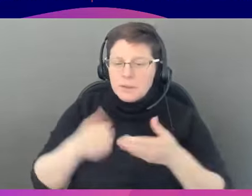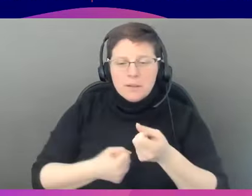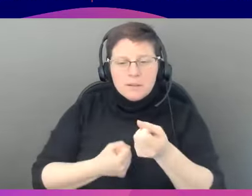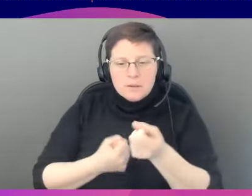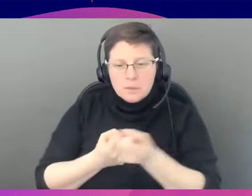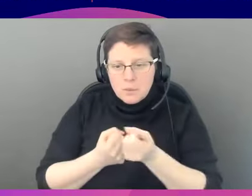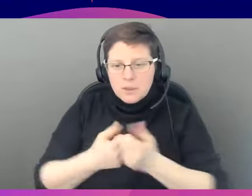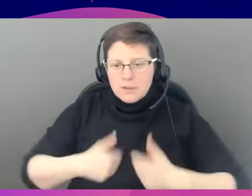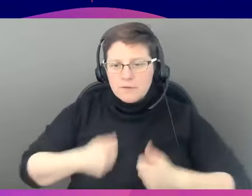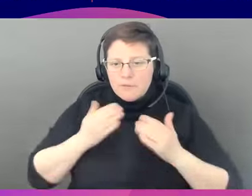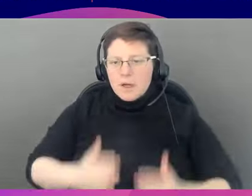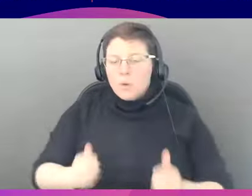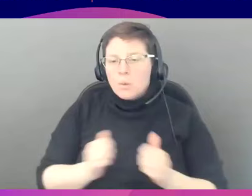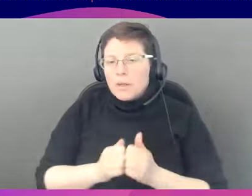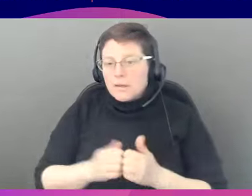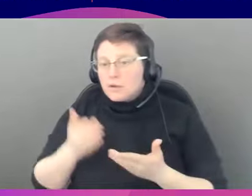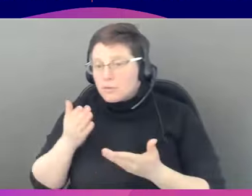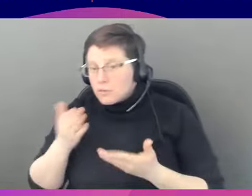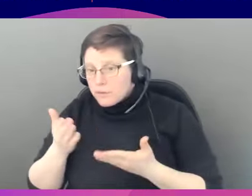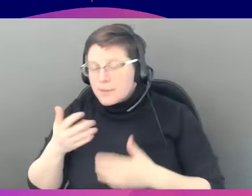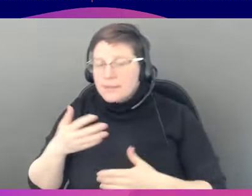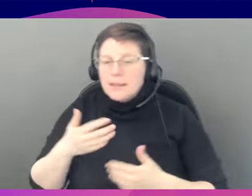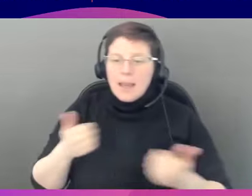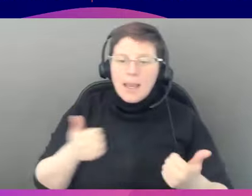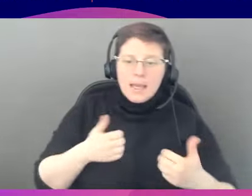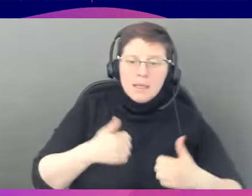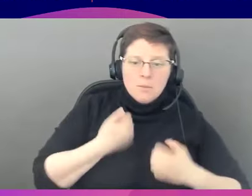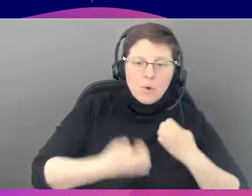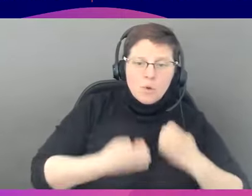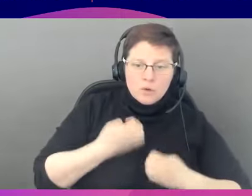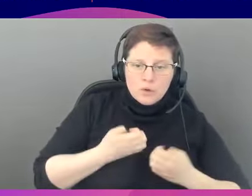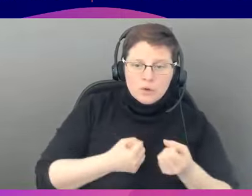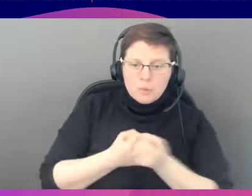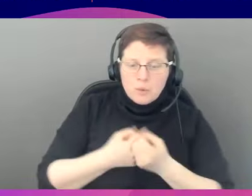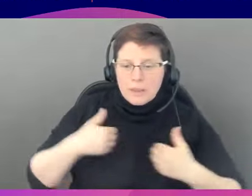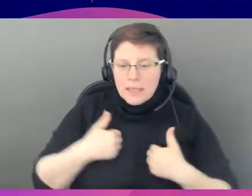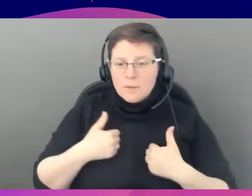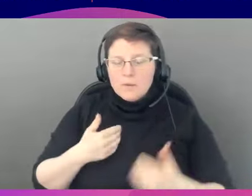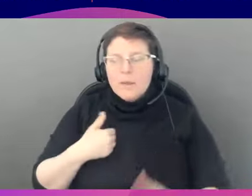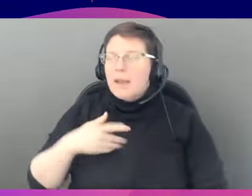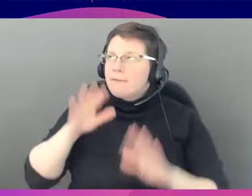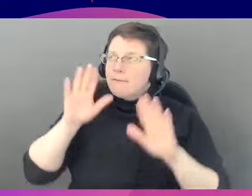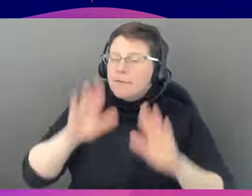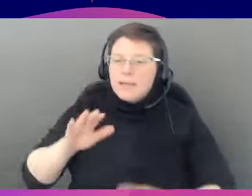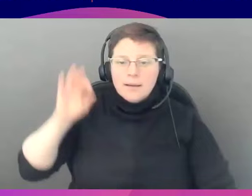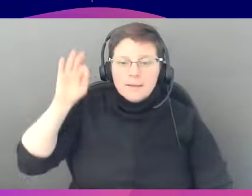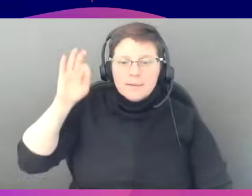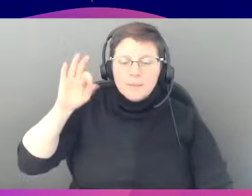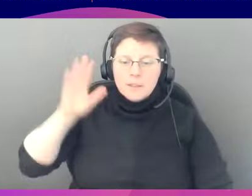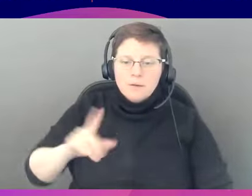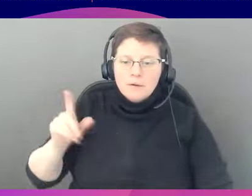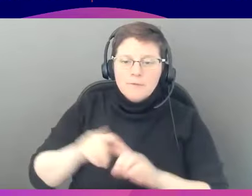survivors with service and emotional support animals, and we had a really fantastic speaker from CNIB Guide